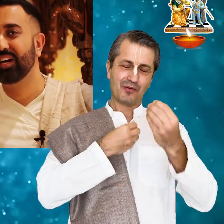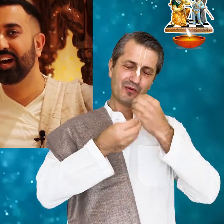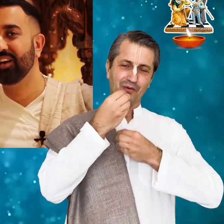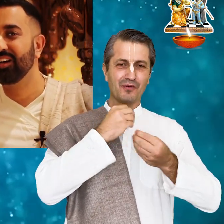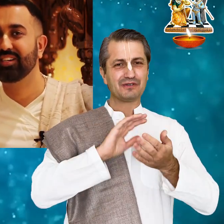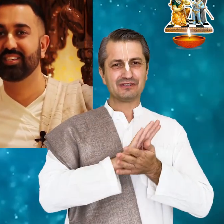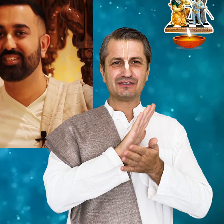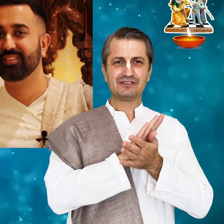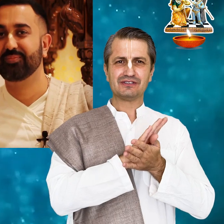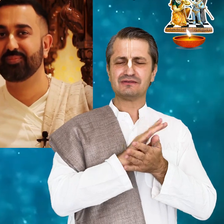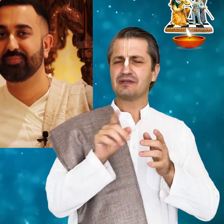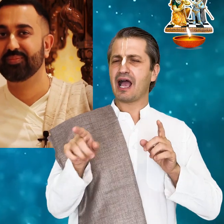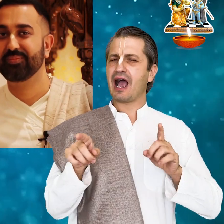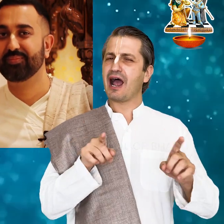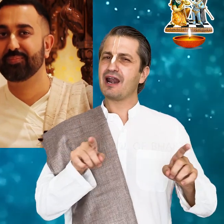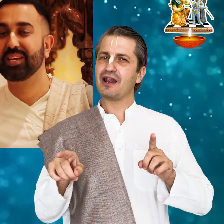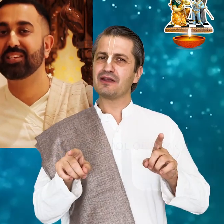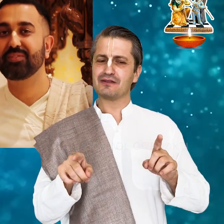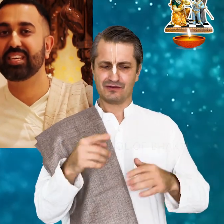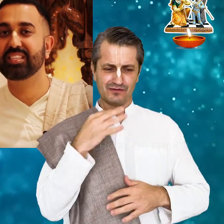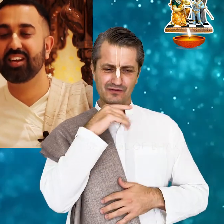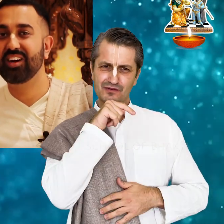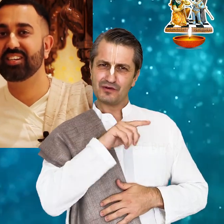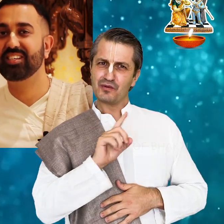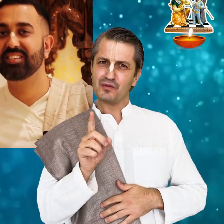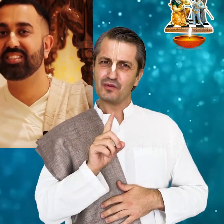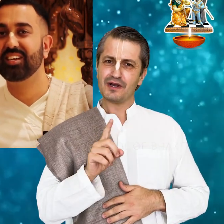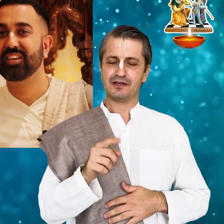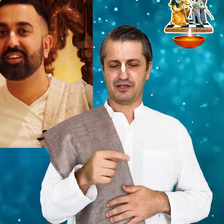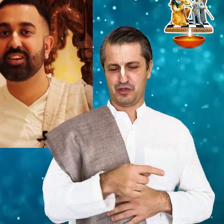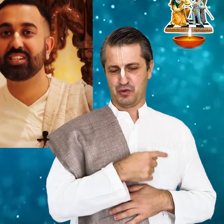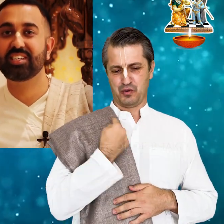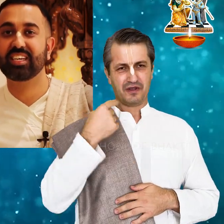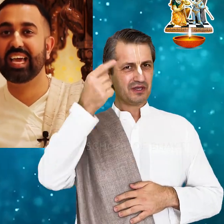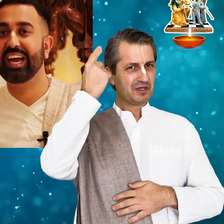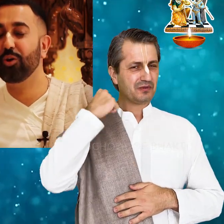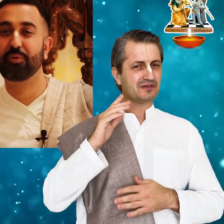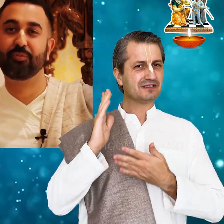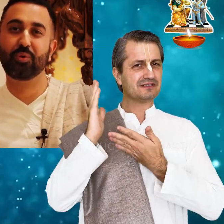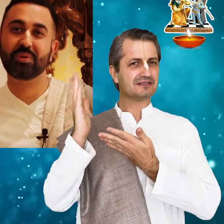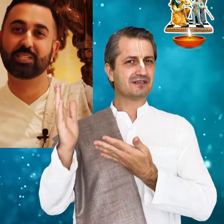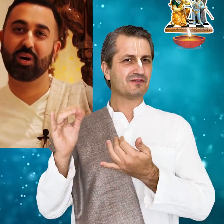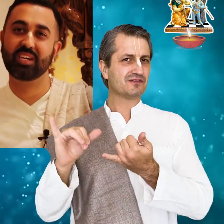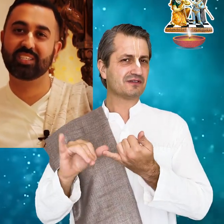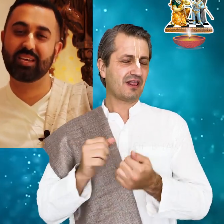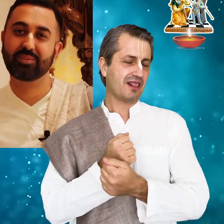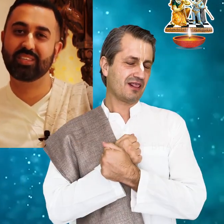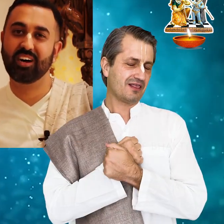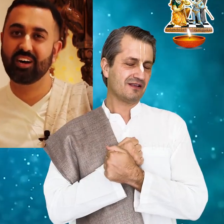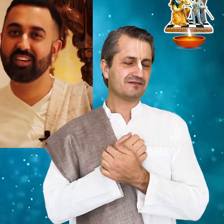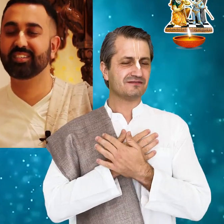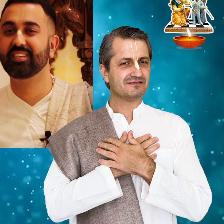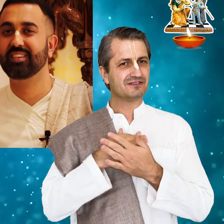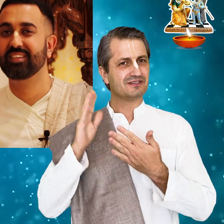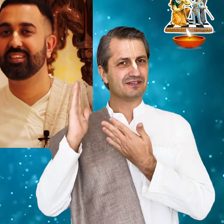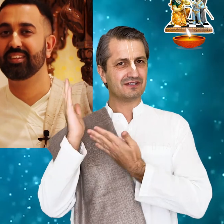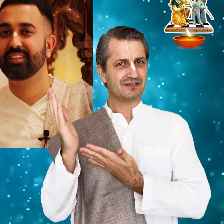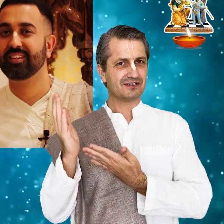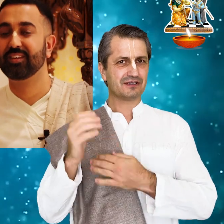Dainakasura anartas. Because of these anartas, Krishna cannot perform his pastimes in the